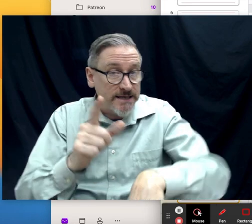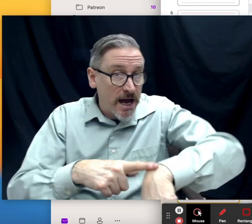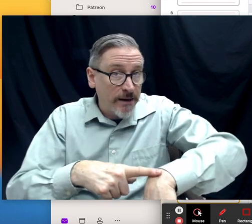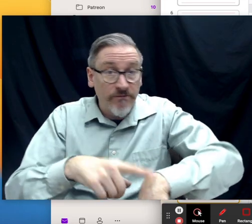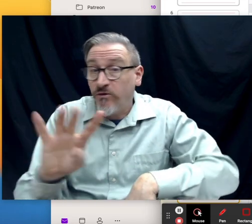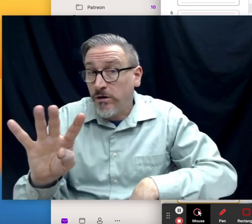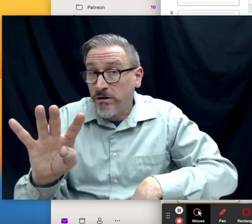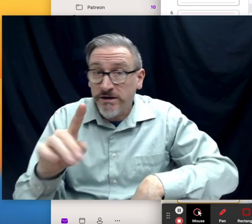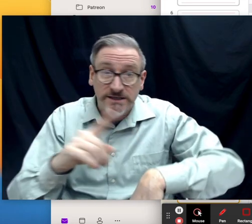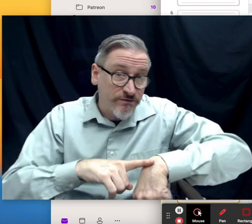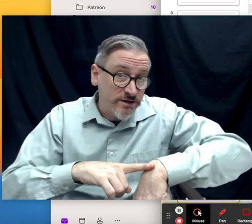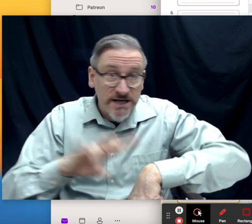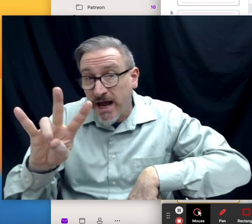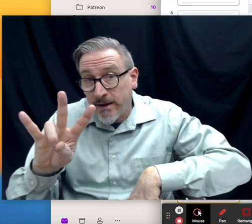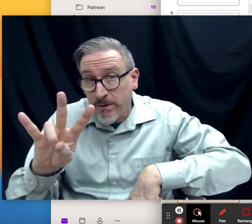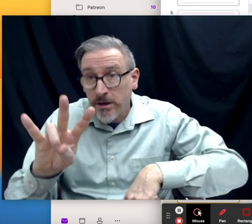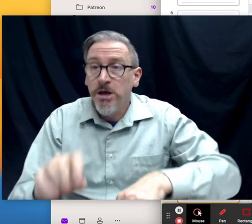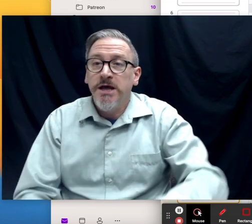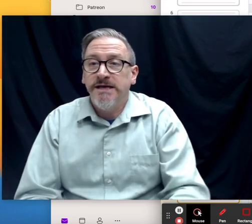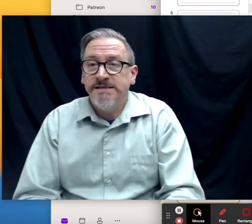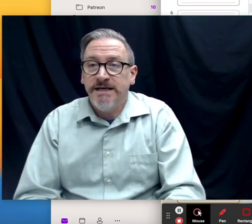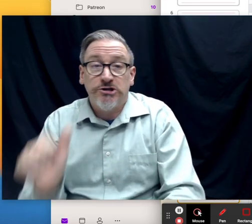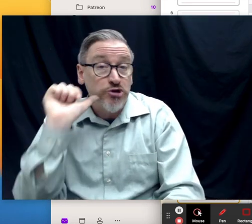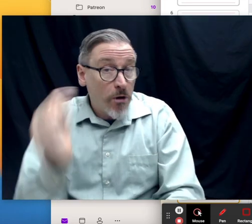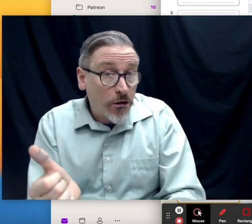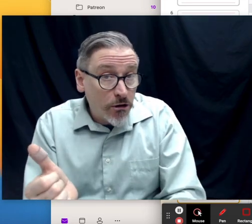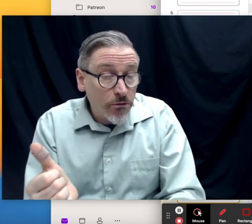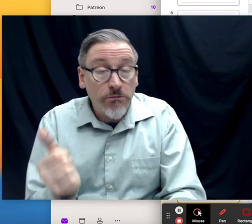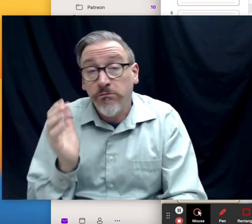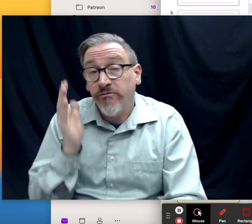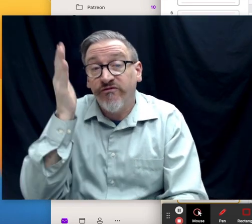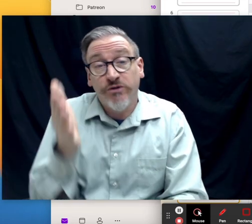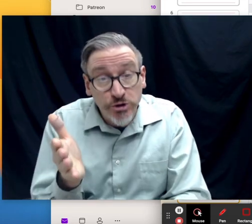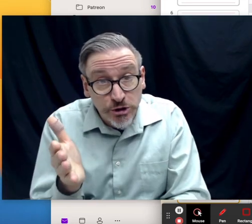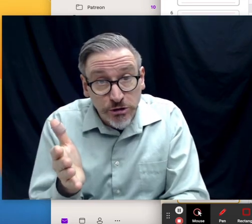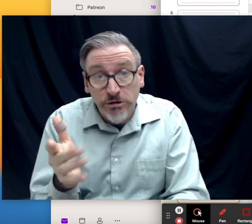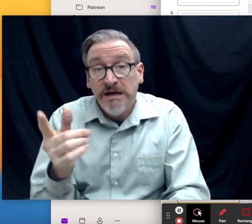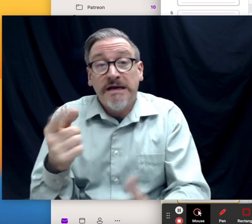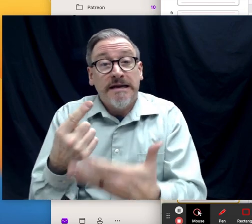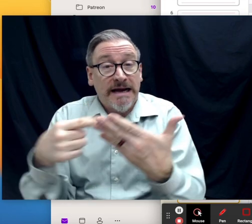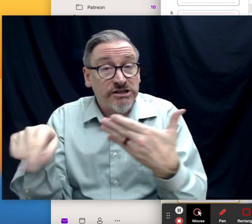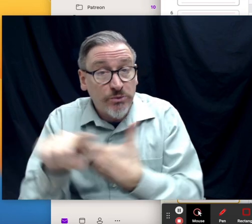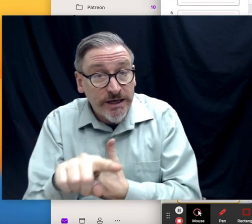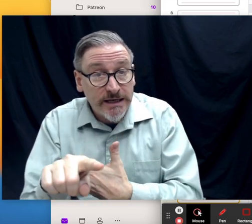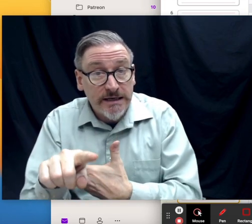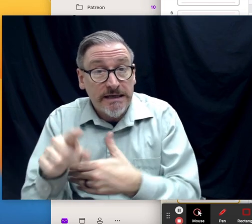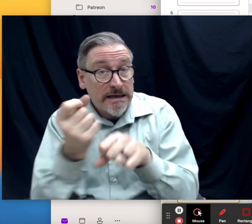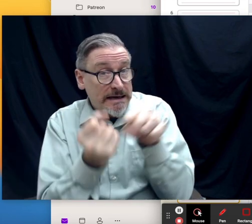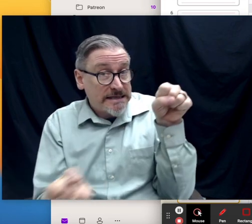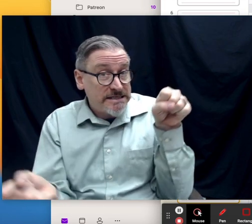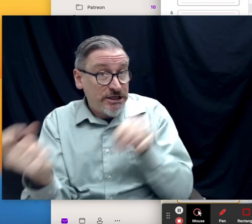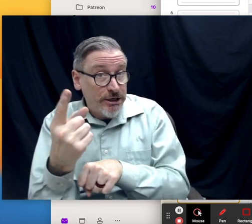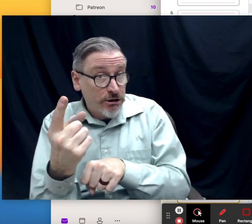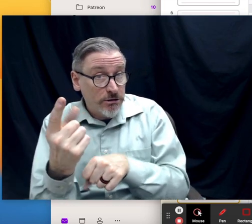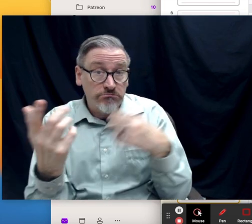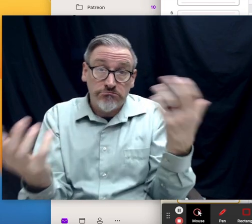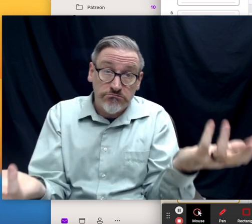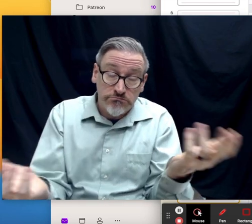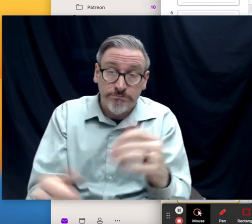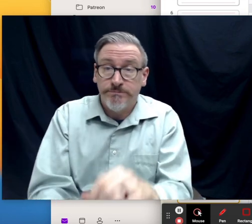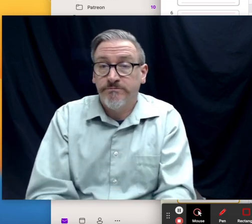at time 4, a different time? Is it tomorrow, future, next week, next